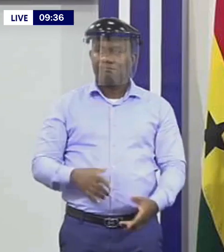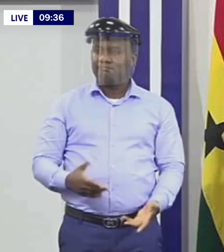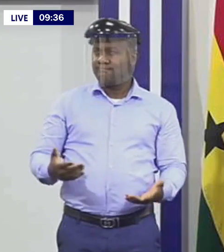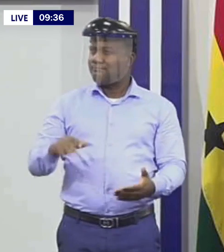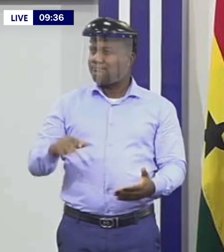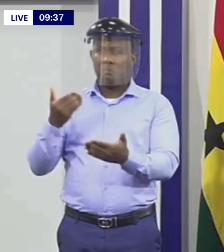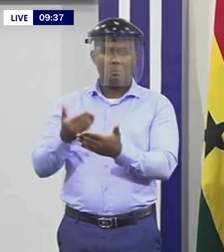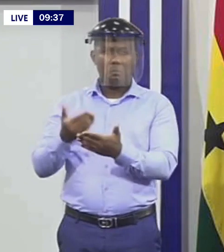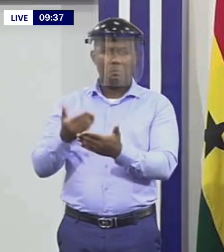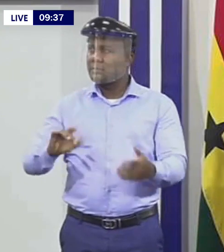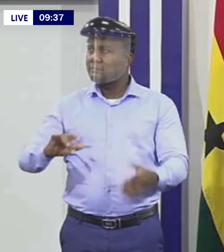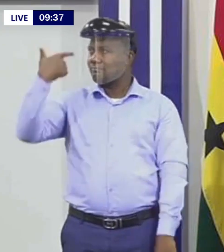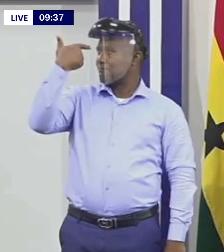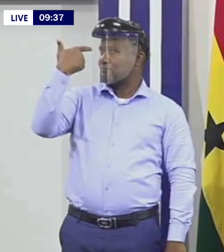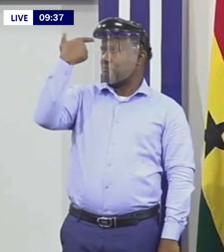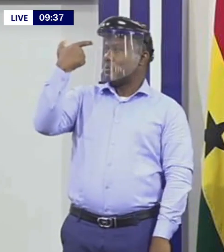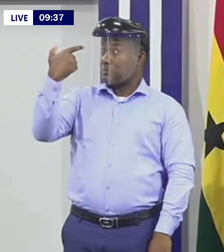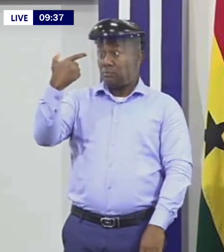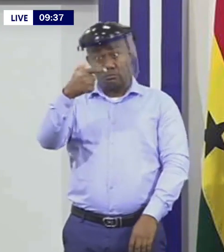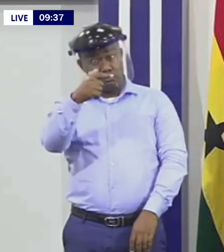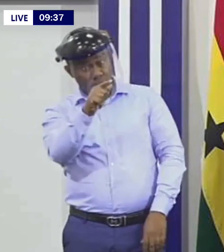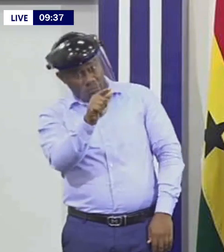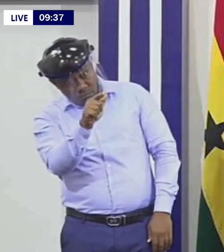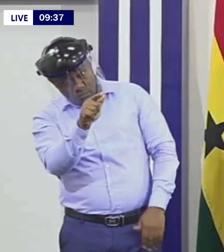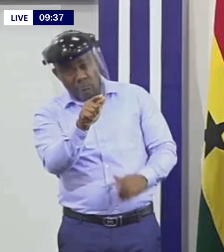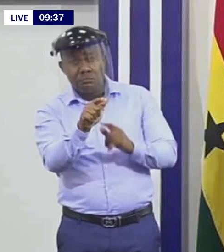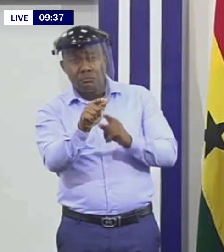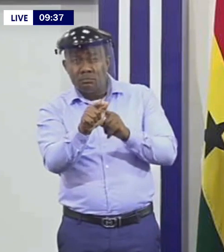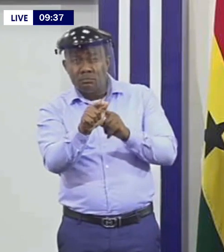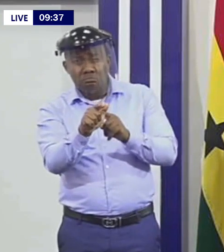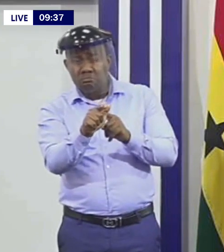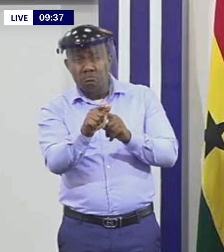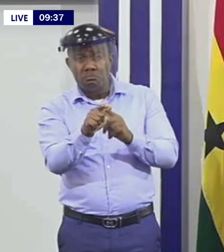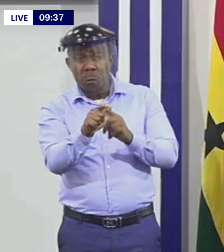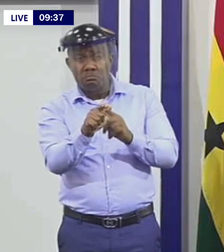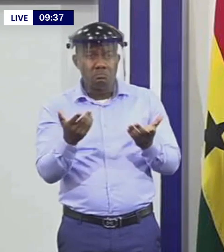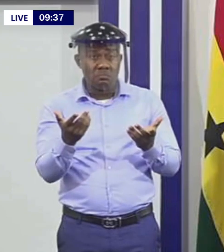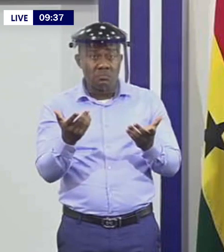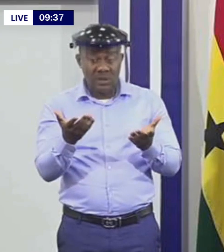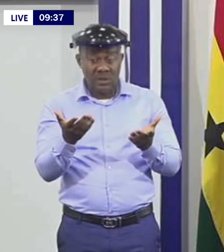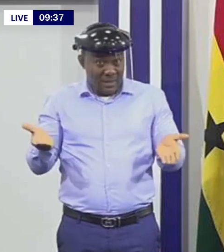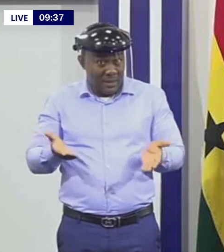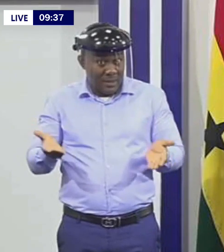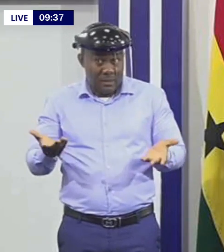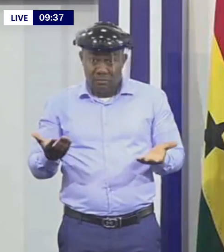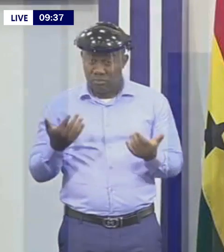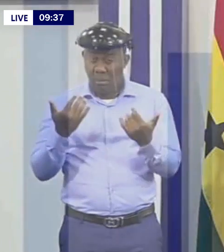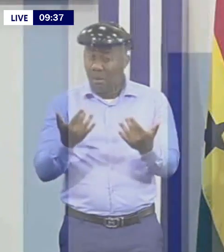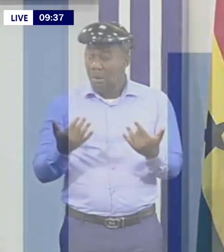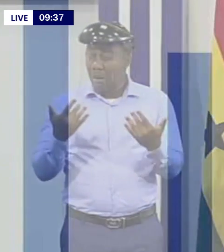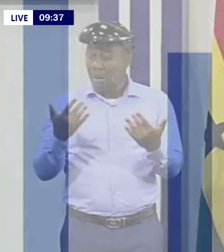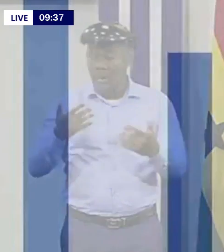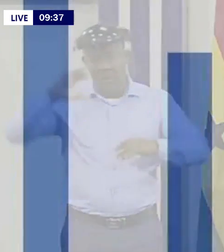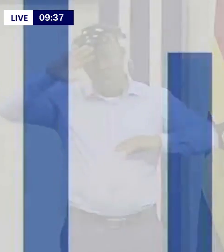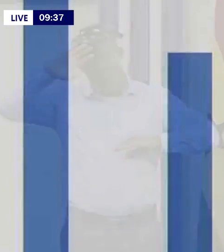another means of temperature checking, you don't pay, because here, most of them, you don't wait till severe disease to pick them. But